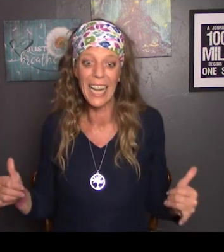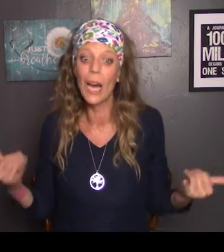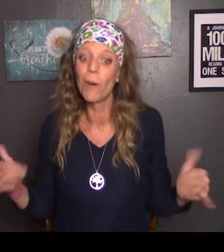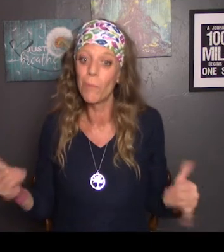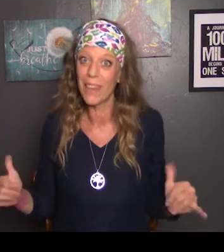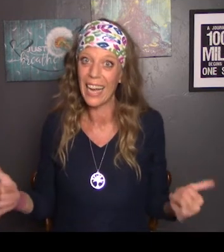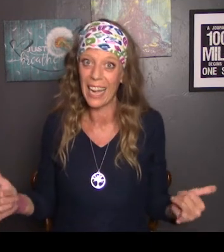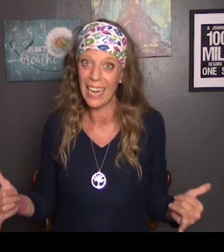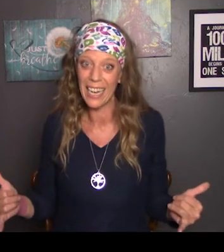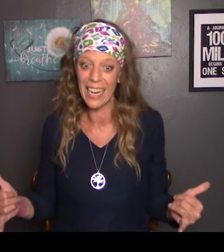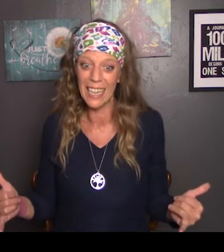play.